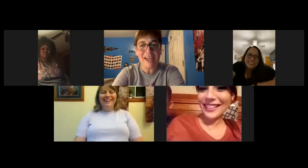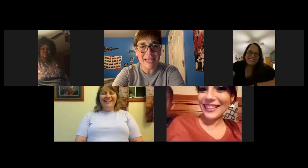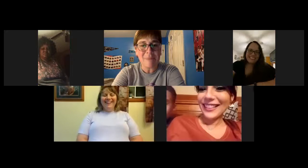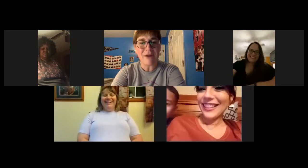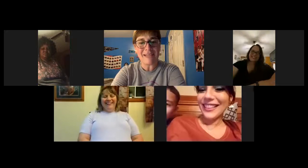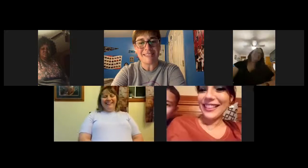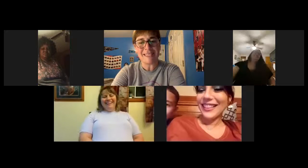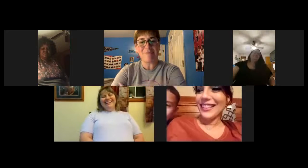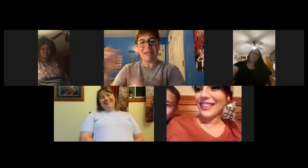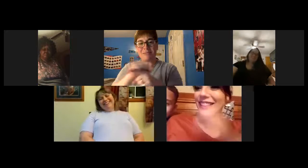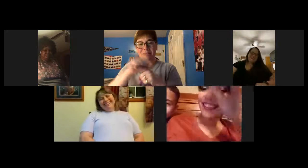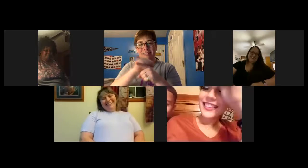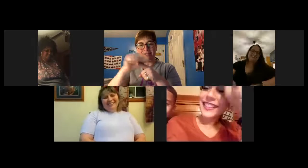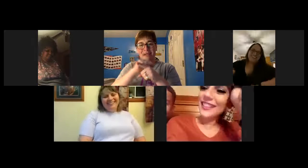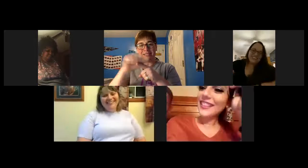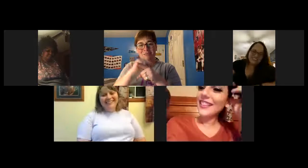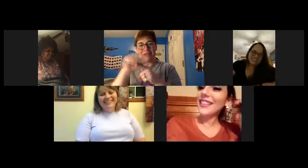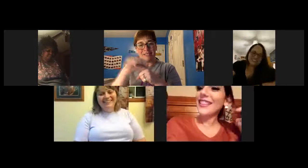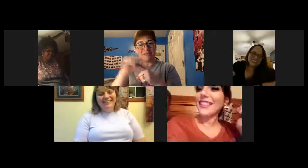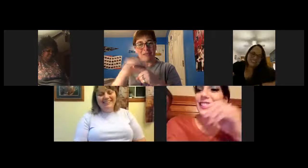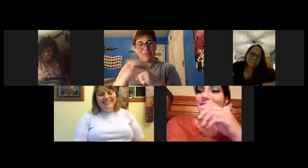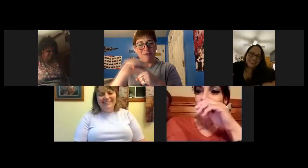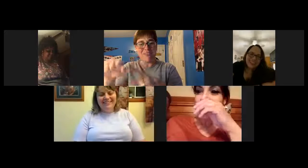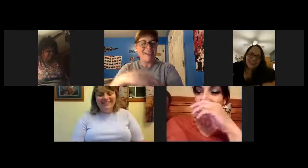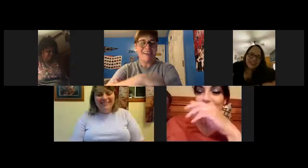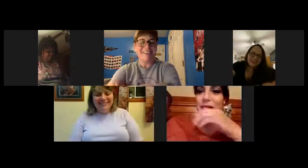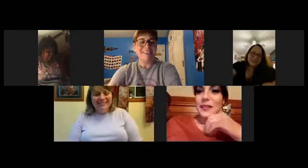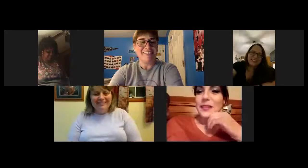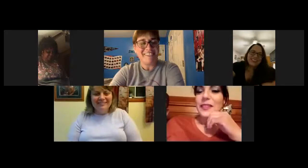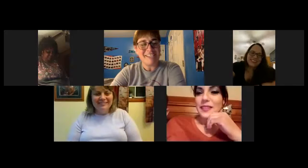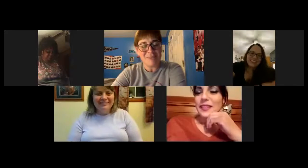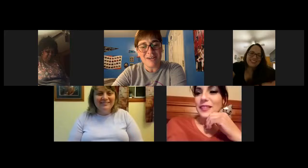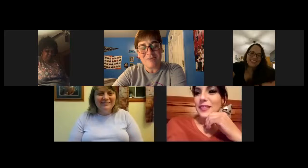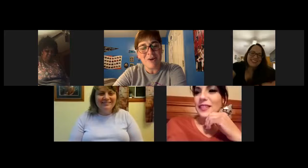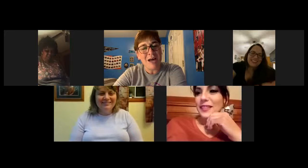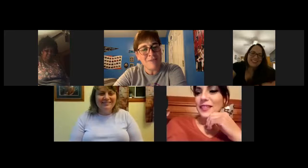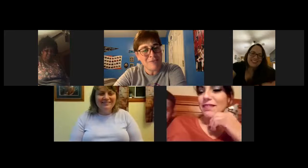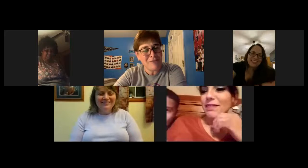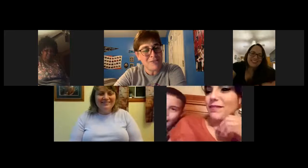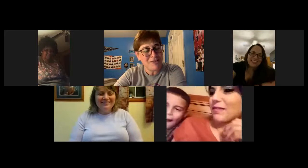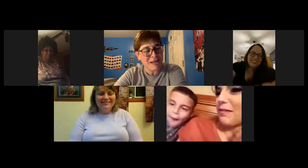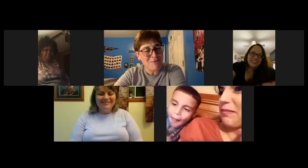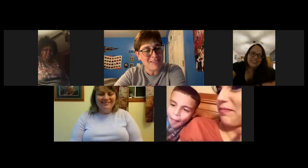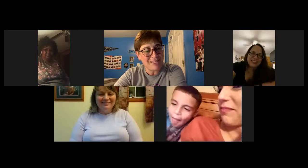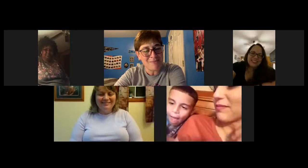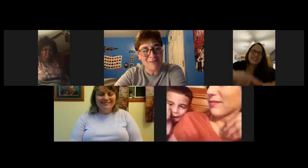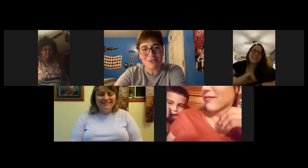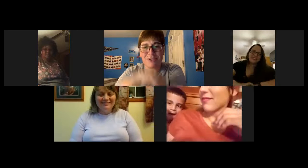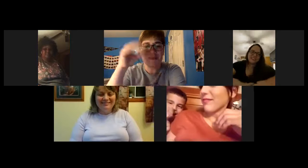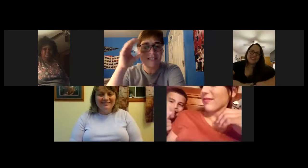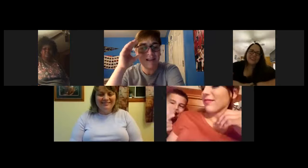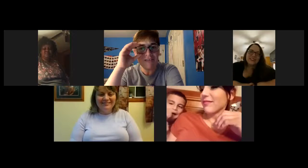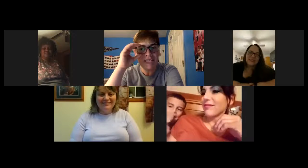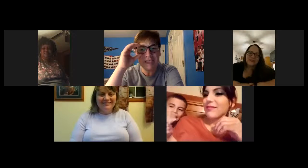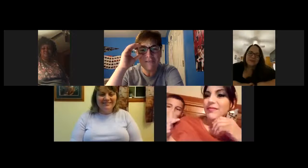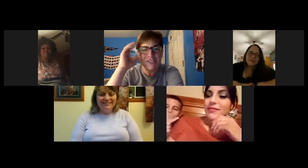That's right. Keep practicing. Practice makes perfect. Thank you. That's right. Well, I will definitely share that with him. I'm sure